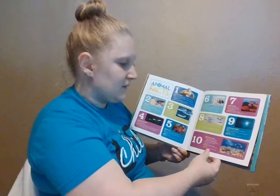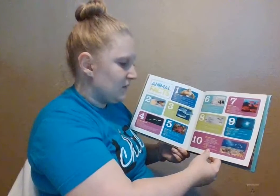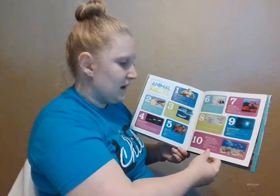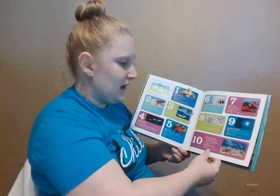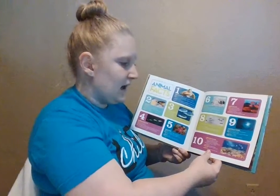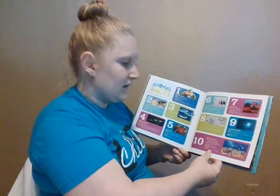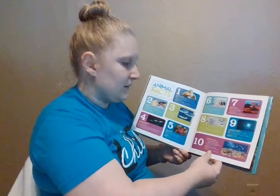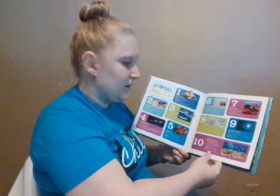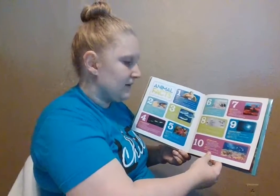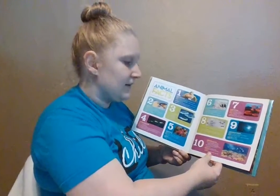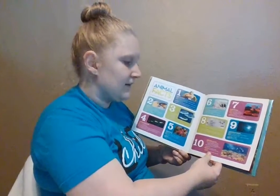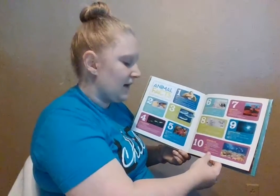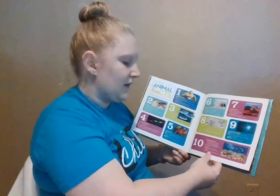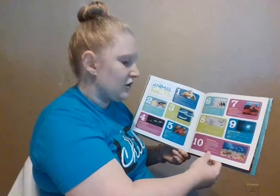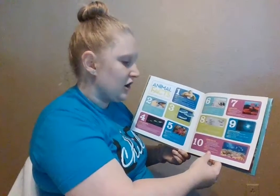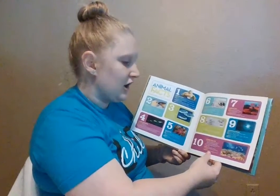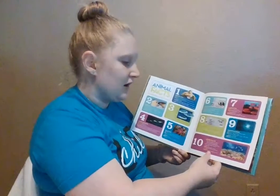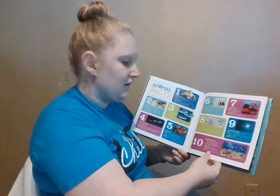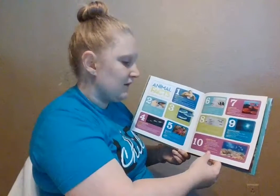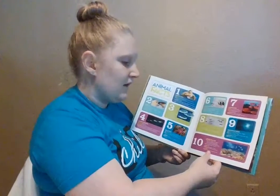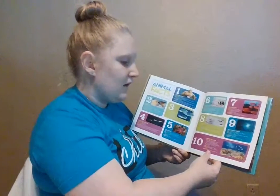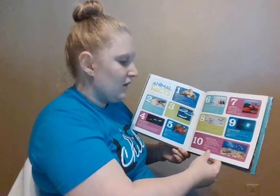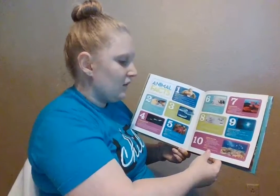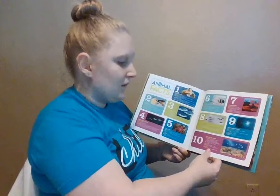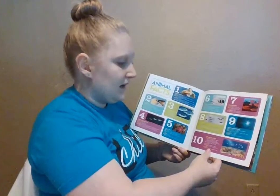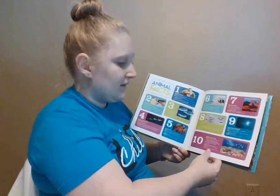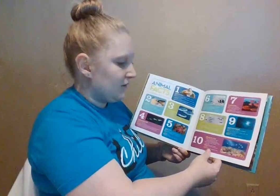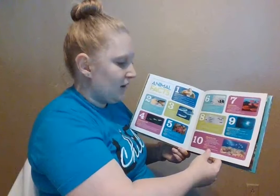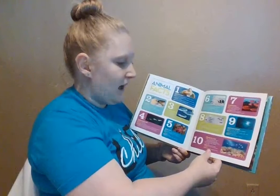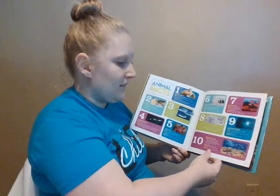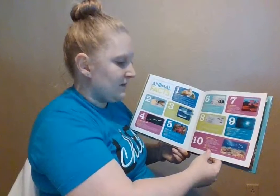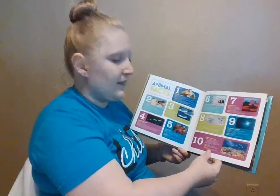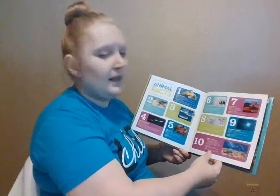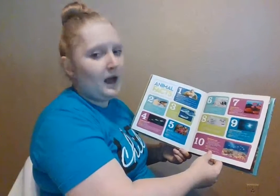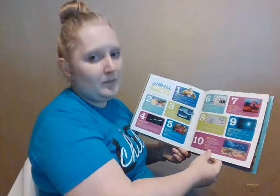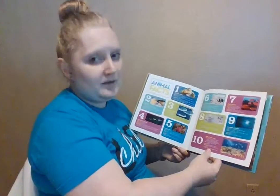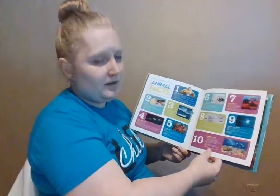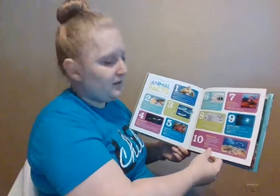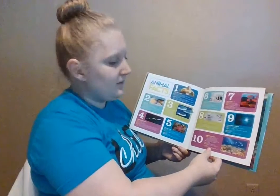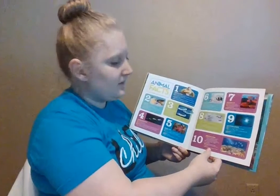squid, octopuses, other sharks, rays, crabs, and lobsters.